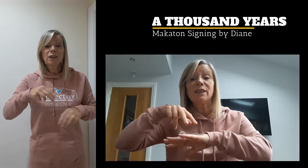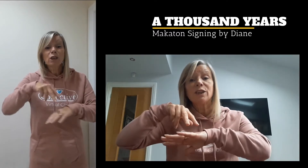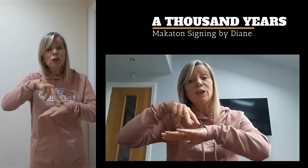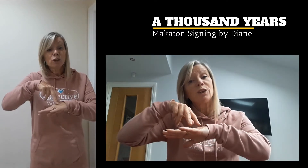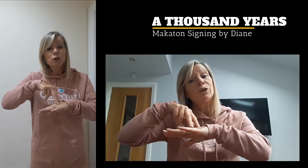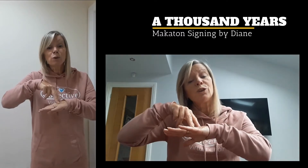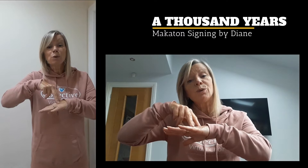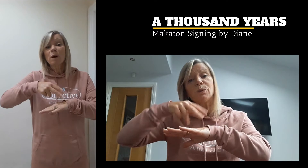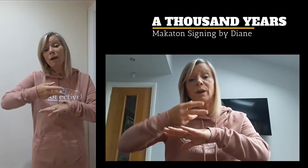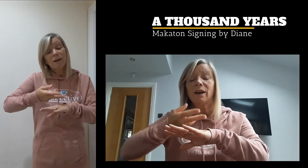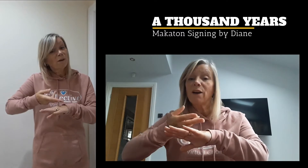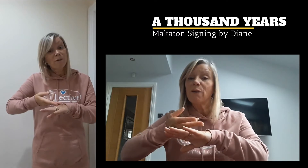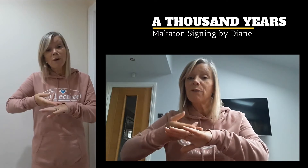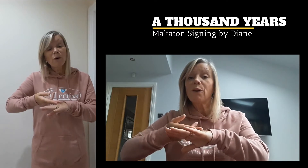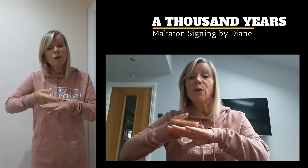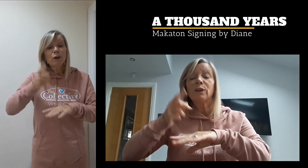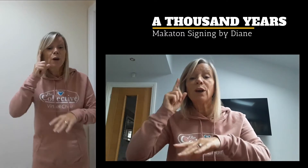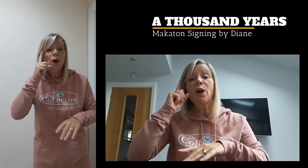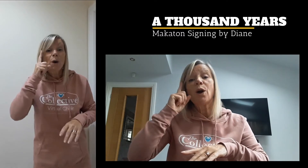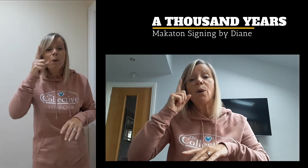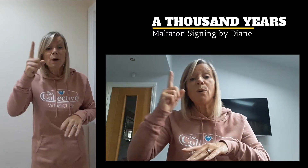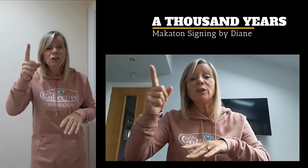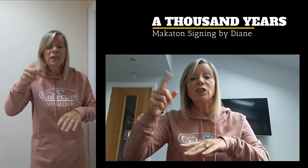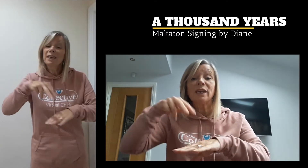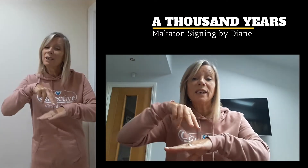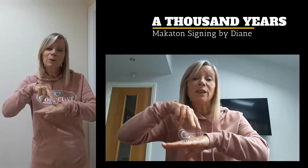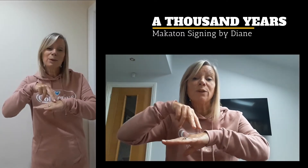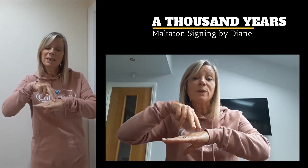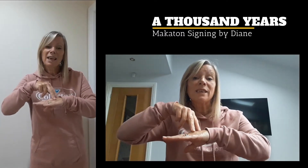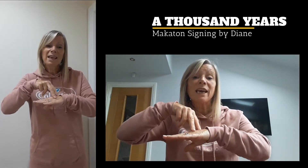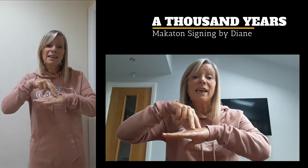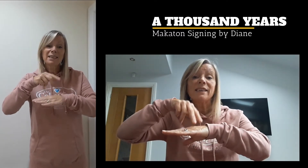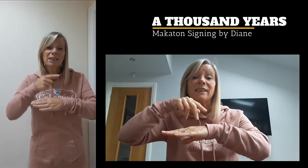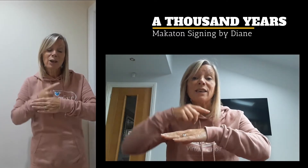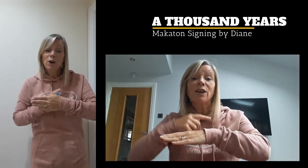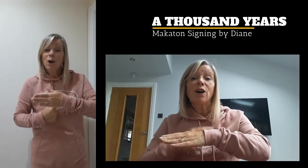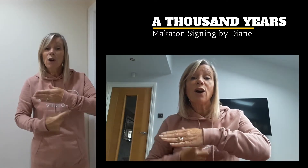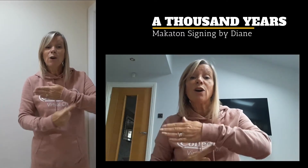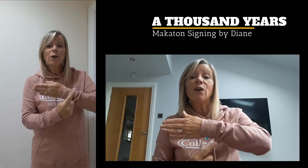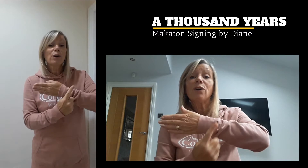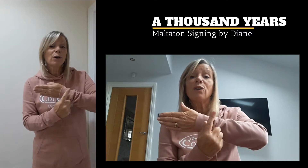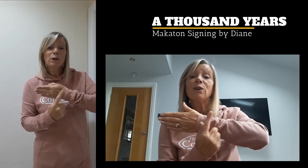afraid to fall? Watching you stand